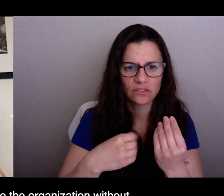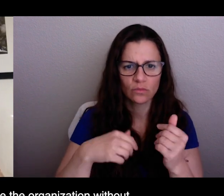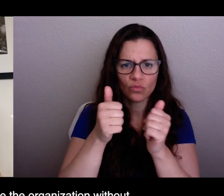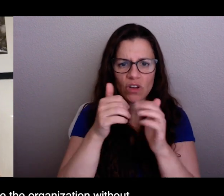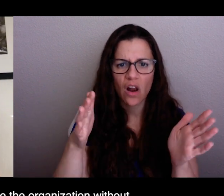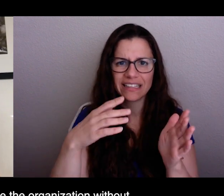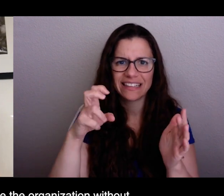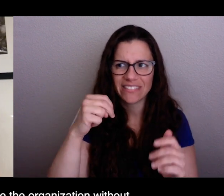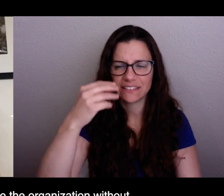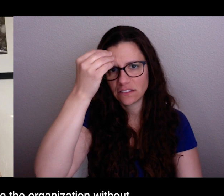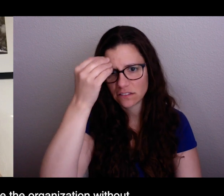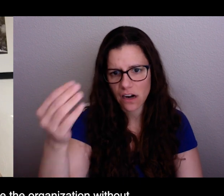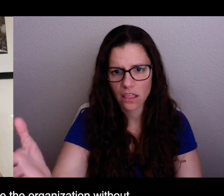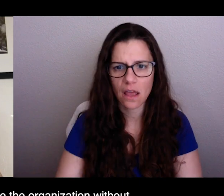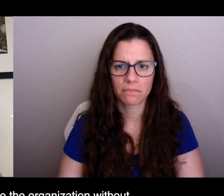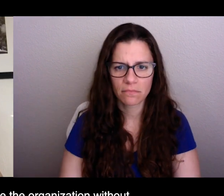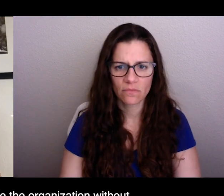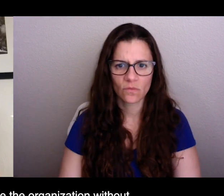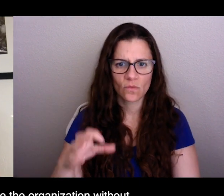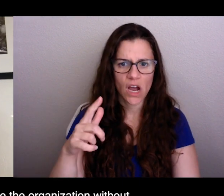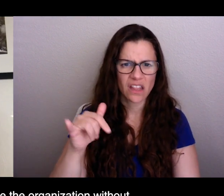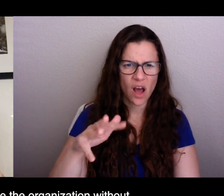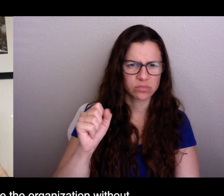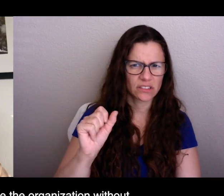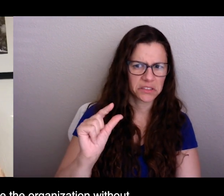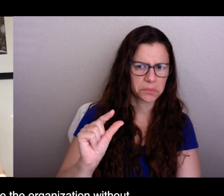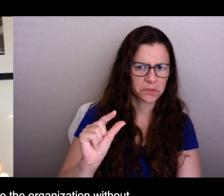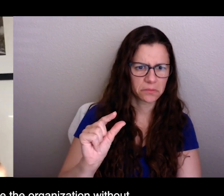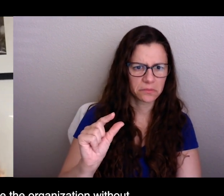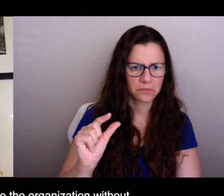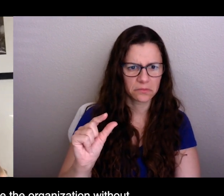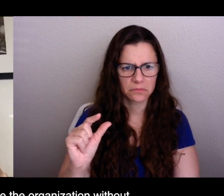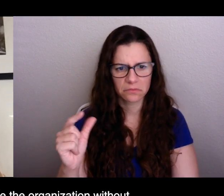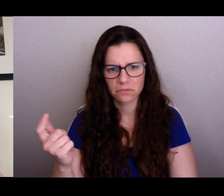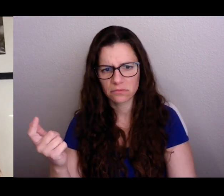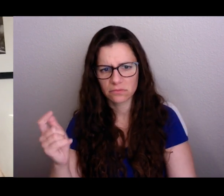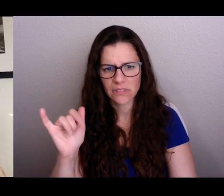organization without even telling them. Well, that was